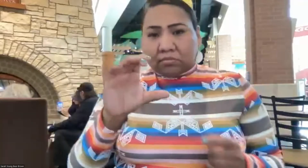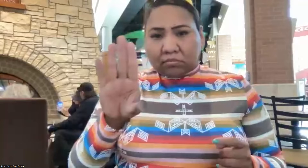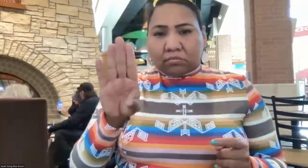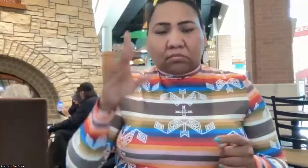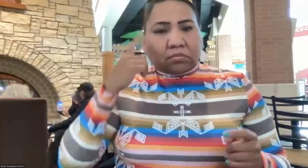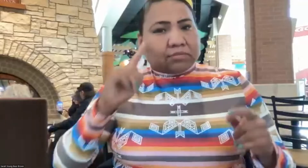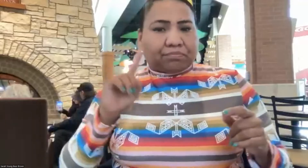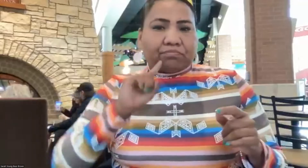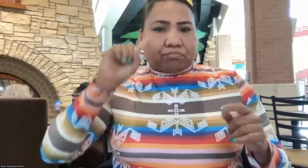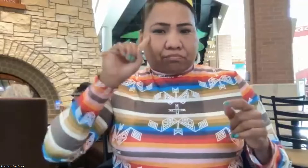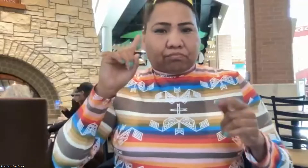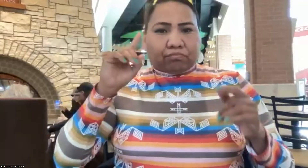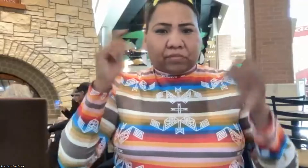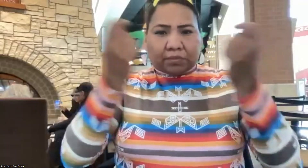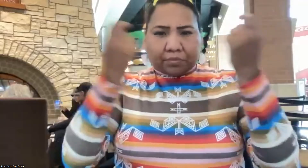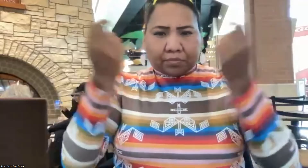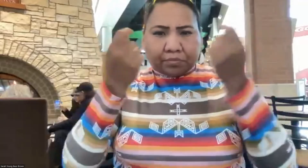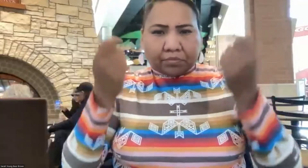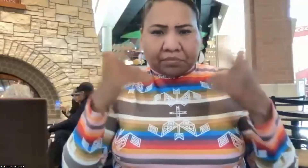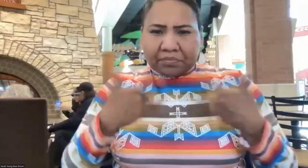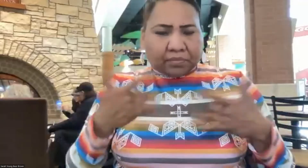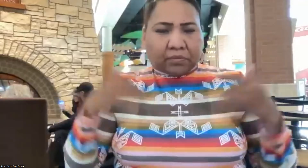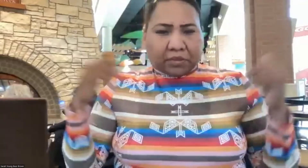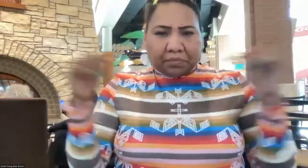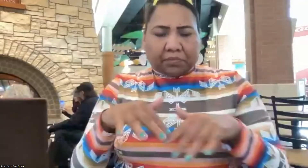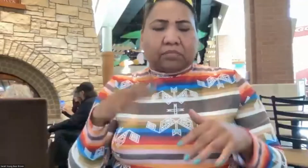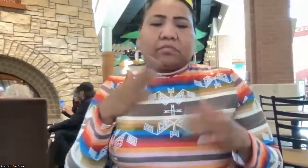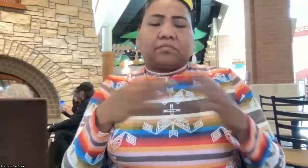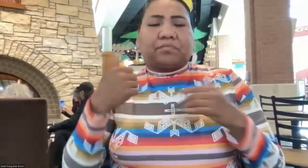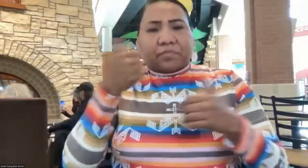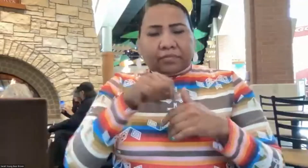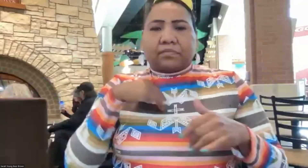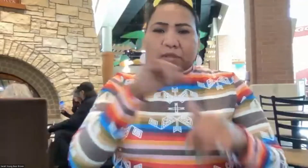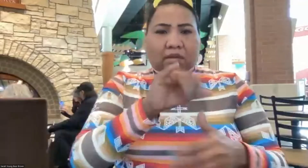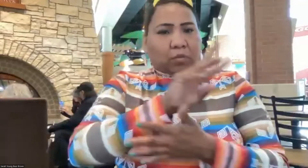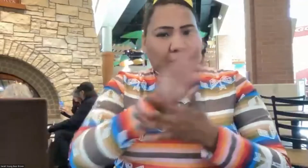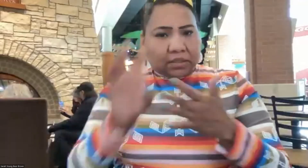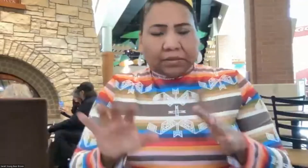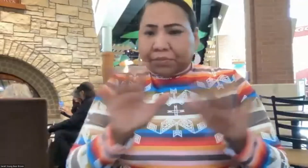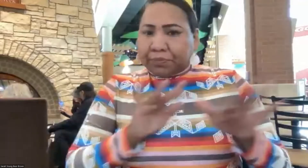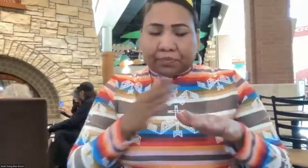In 2018, we went to Council Bluffs for a deaf event that was being held there.